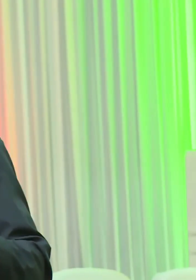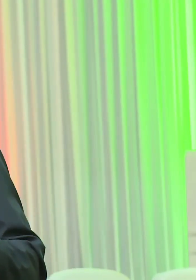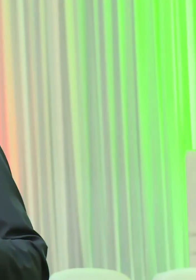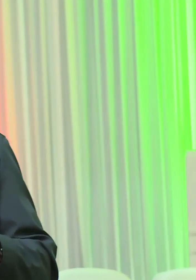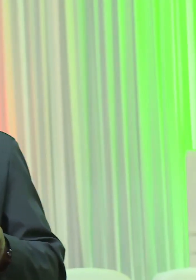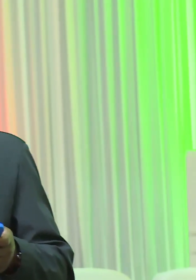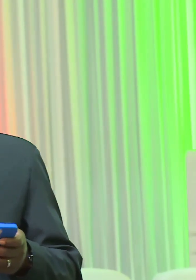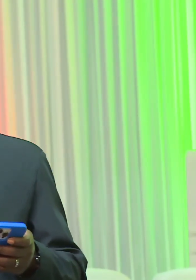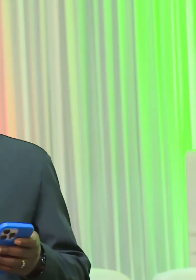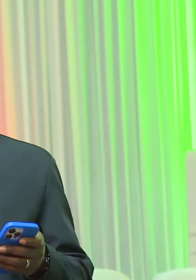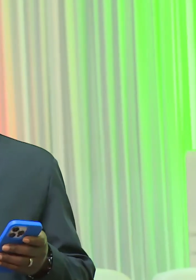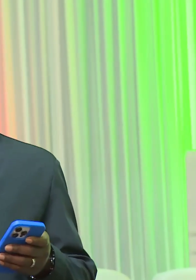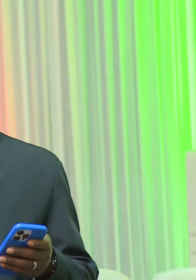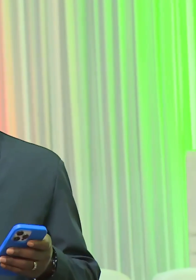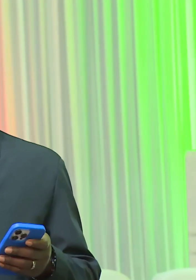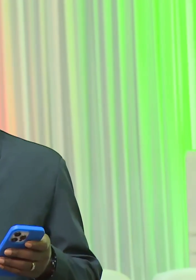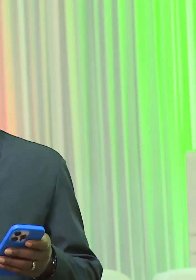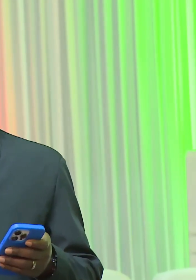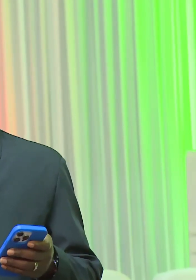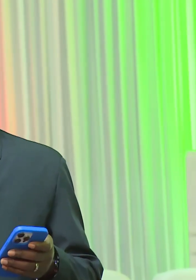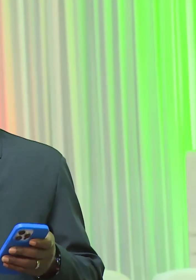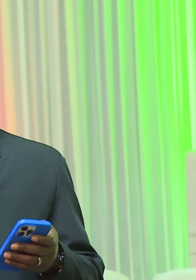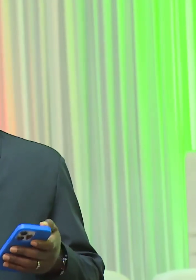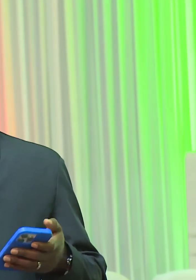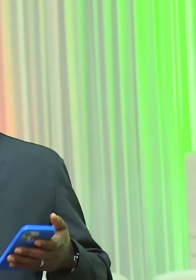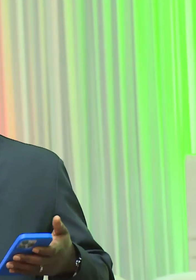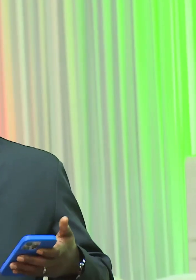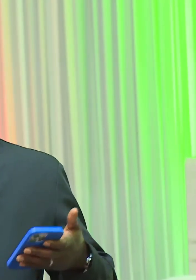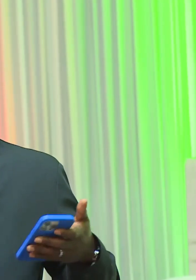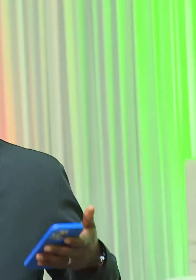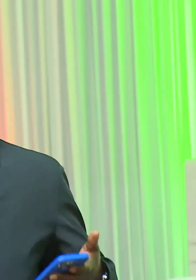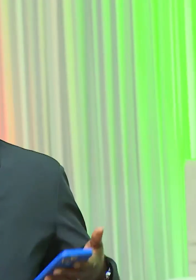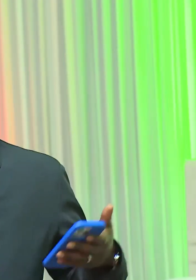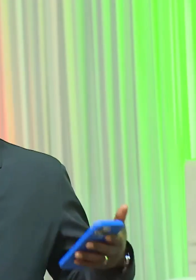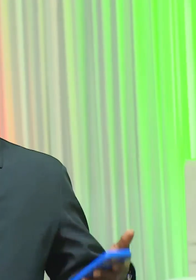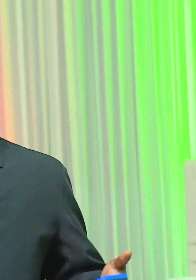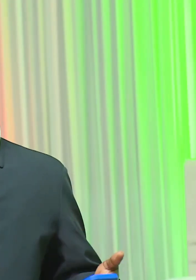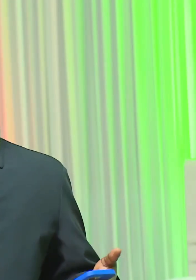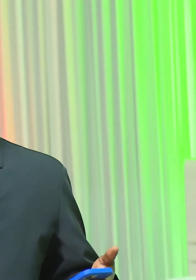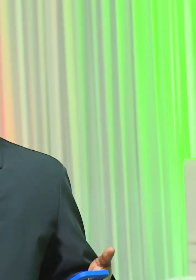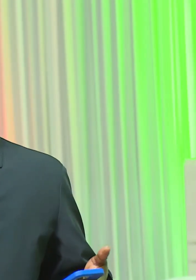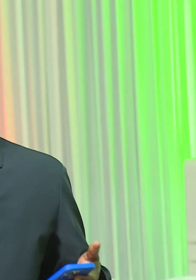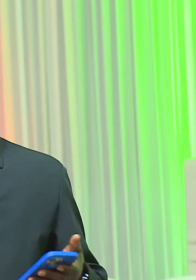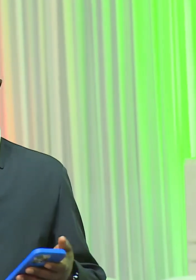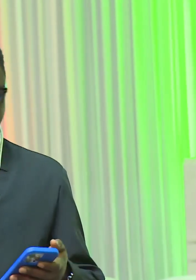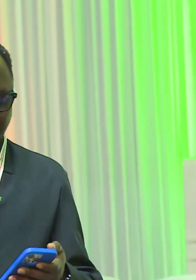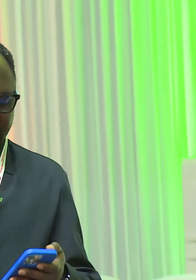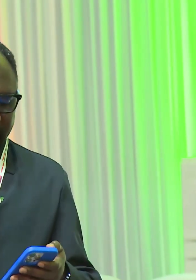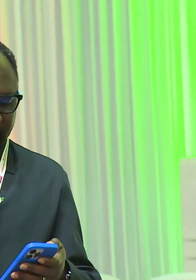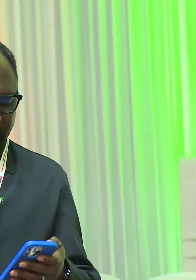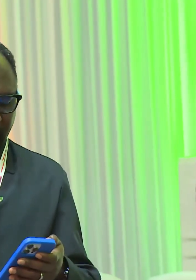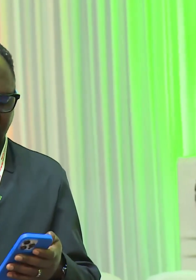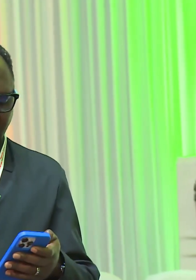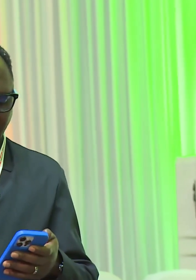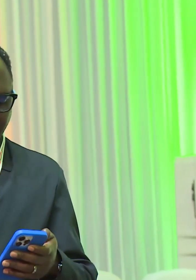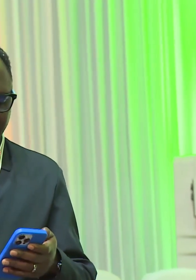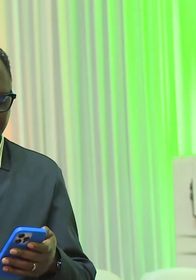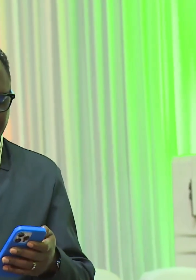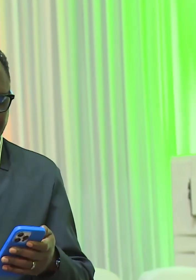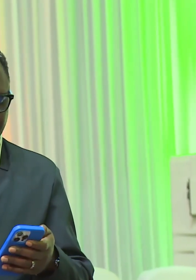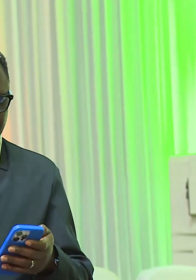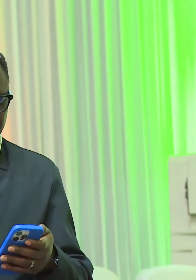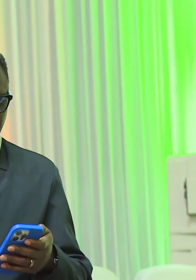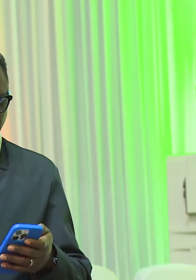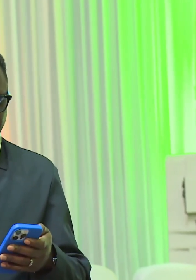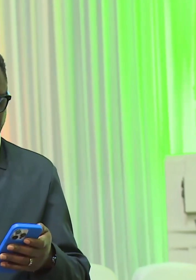problem, especially in rural areas, if we want to get it right in terms of quality of